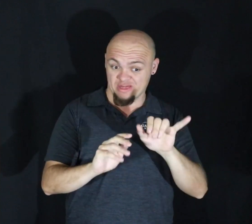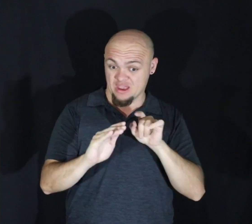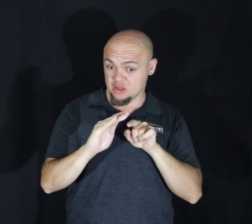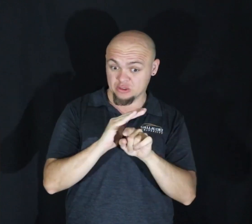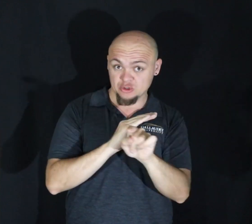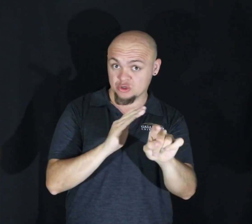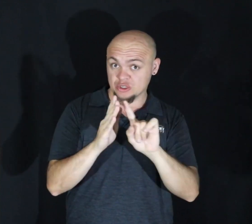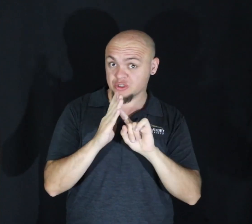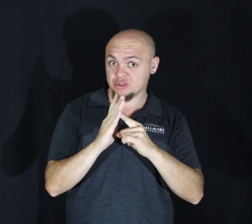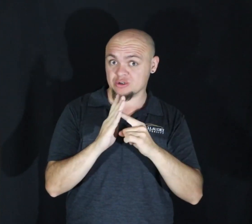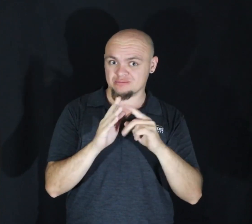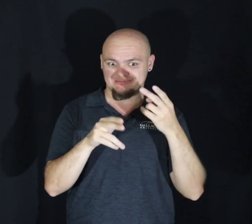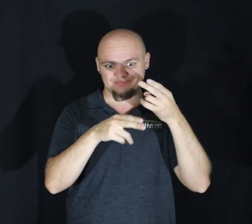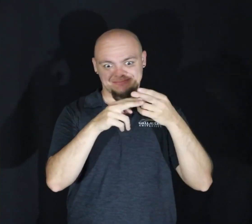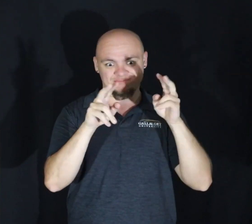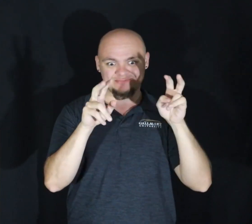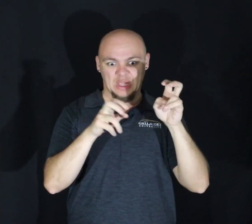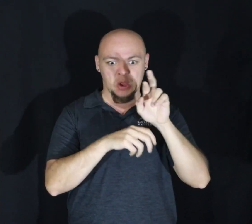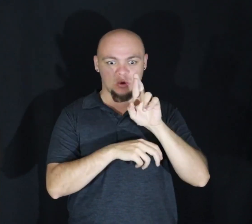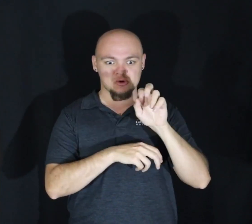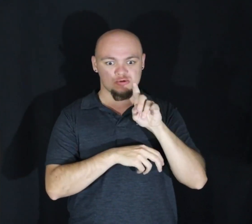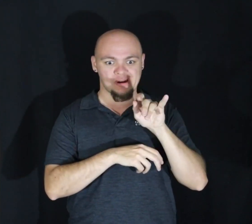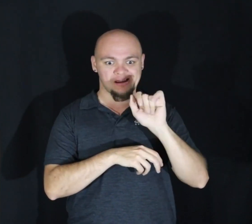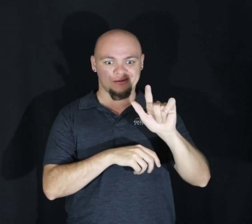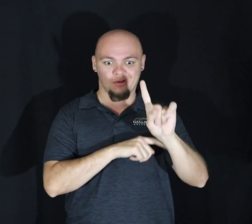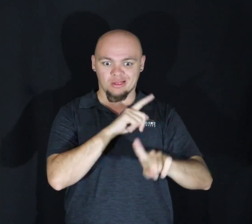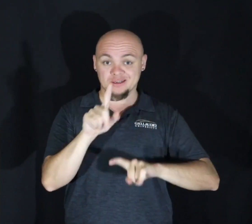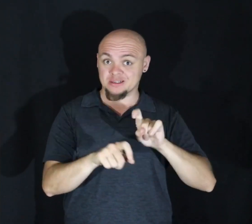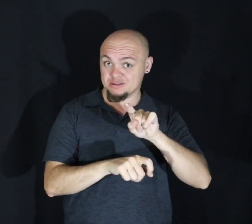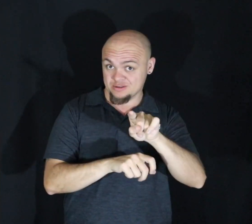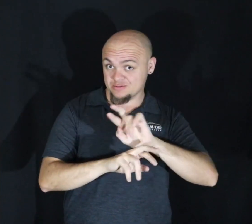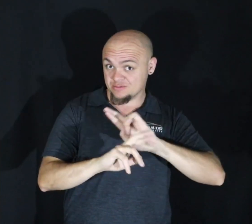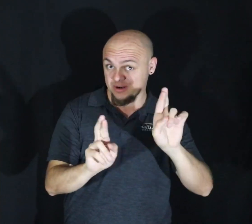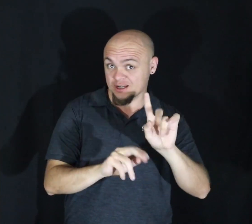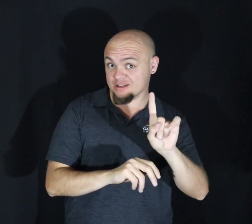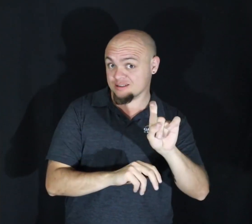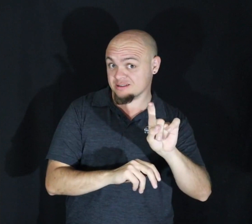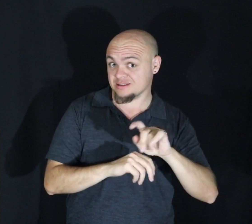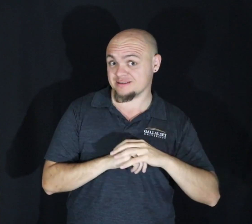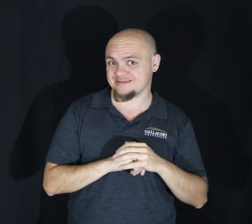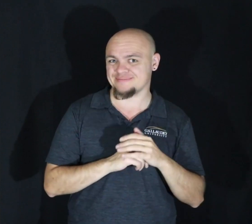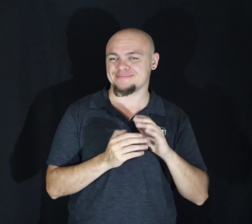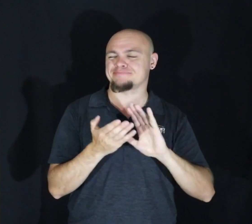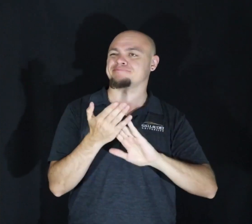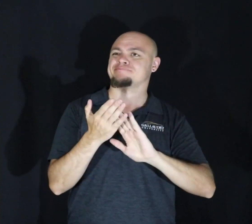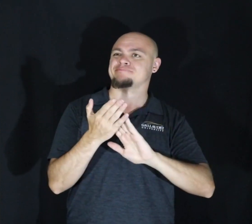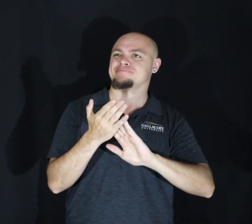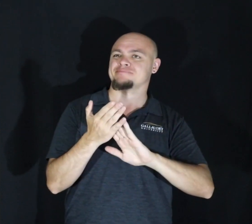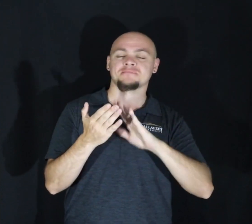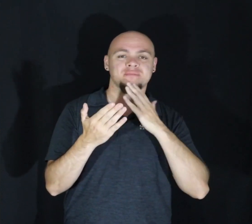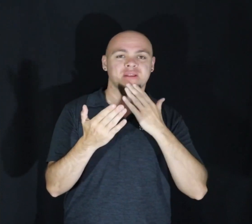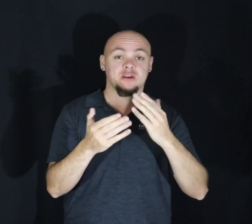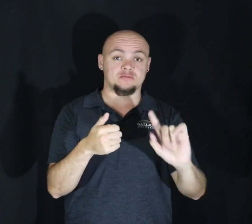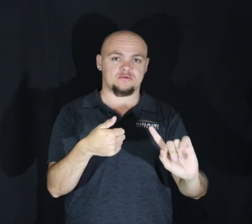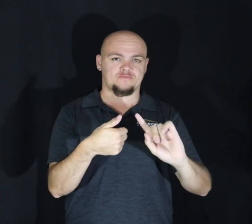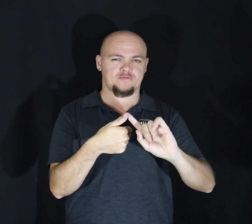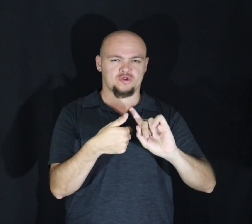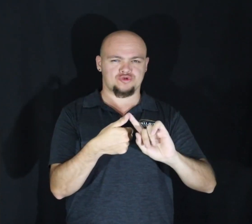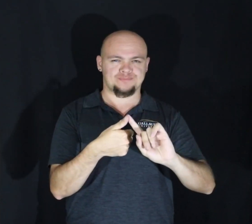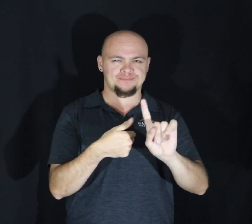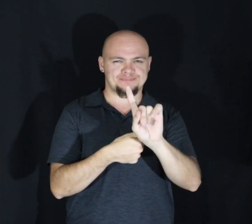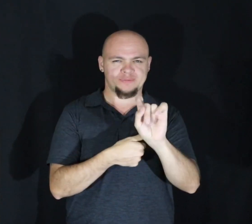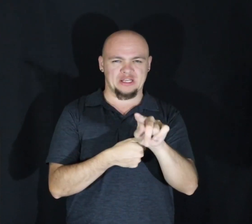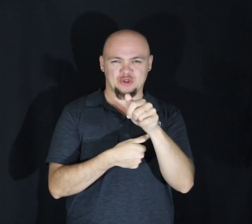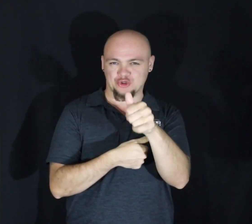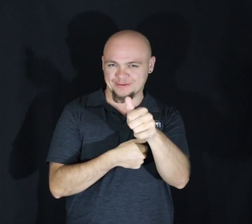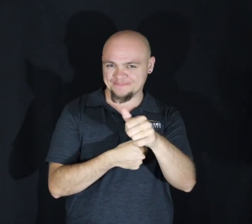journey of radical interrogation? Yeah. Thank you. So first, we ask